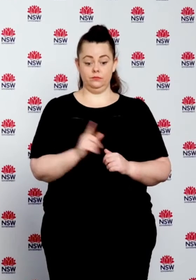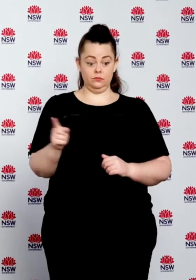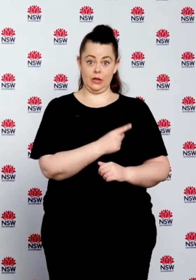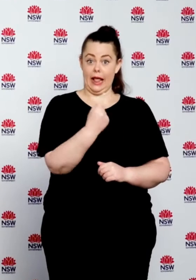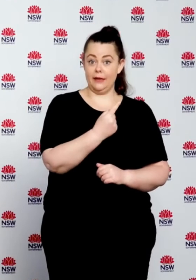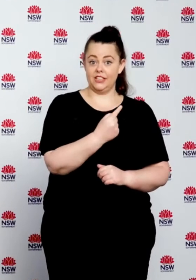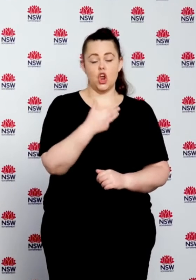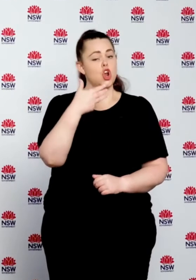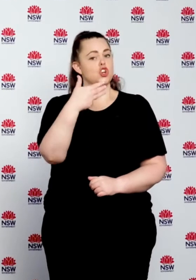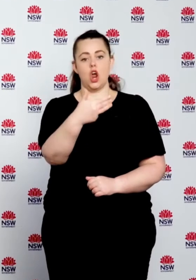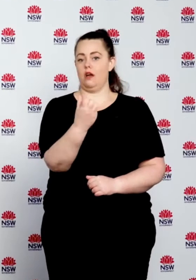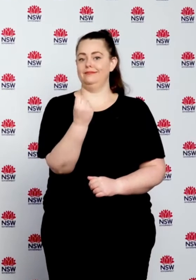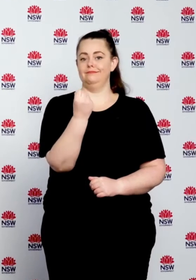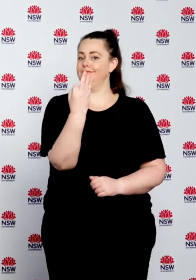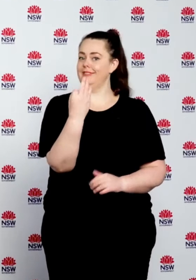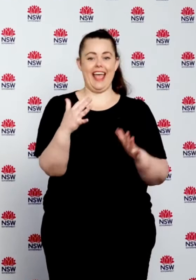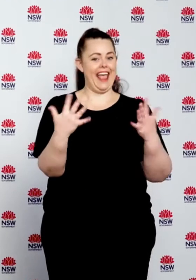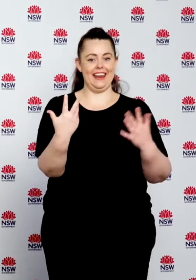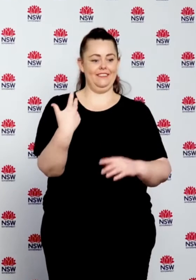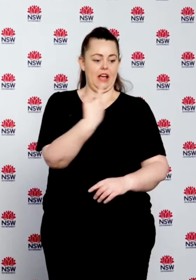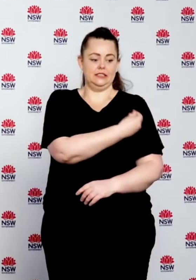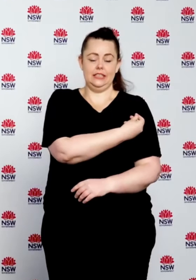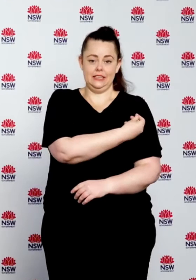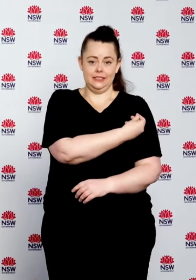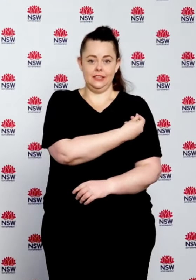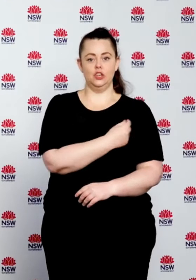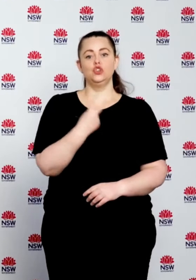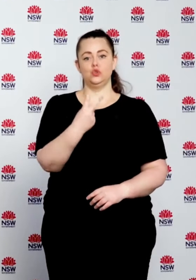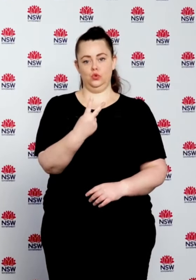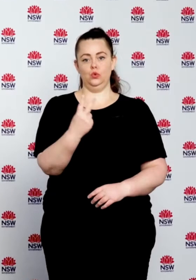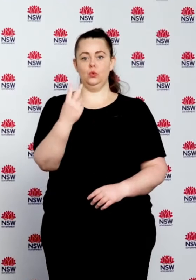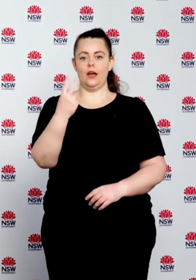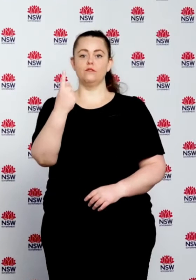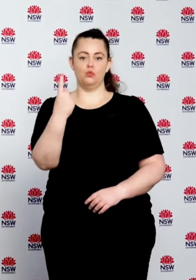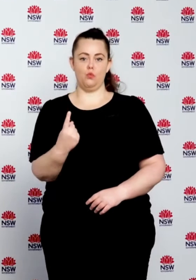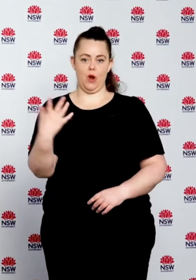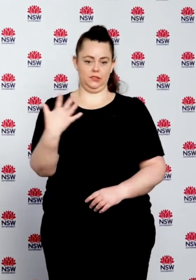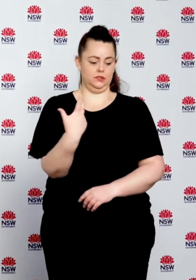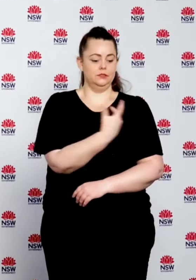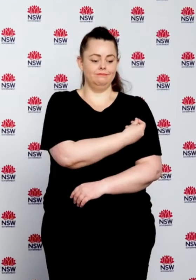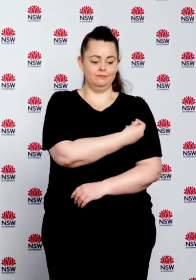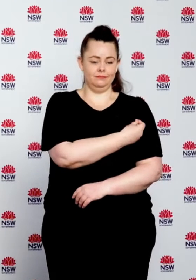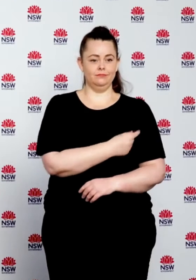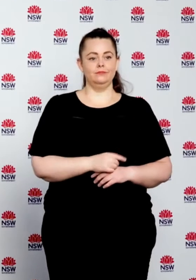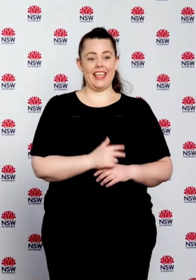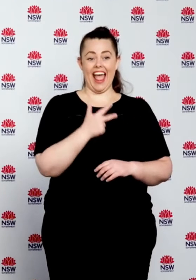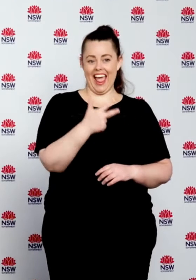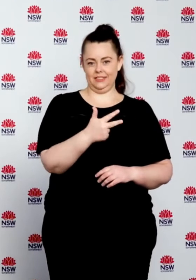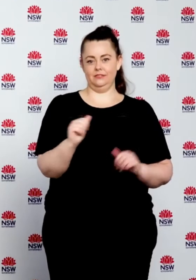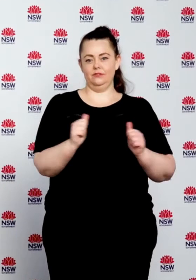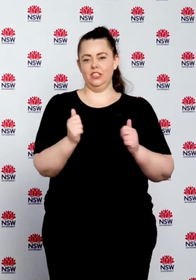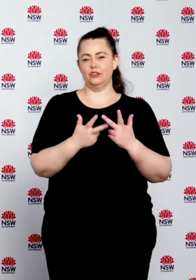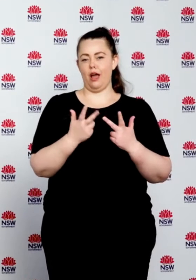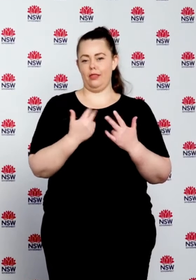2 who had received 1 dose. At least 8 people had underlying medical conditions. 3 people, 1 man in